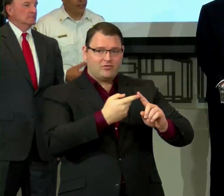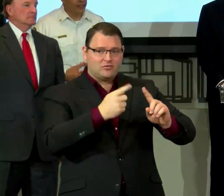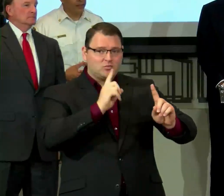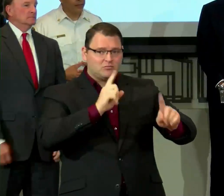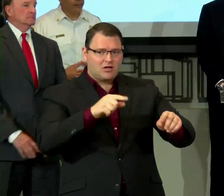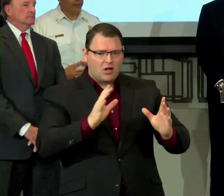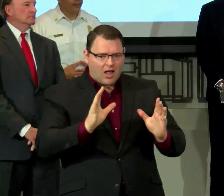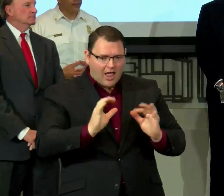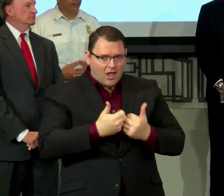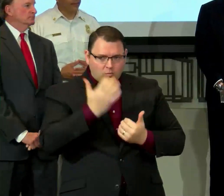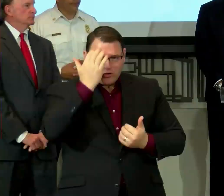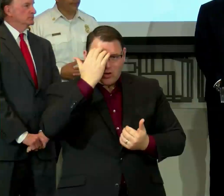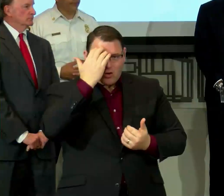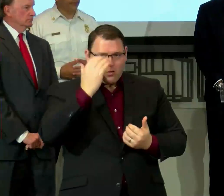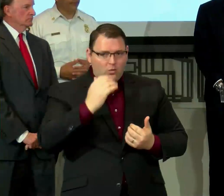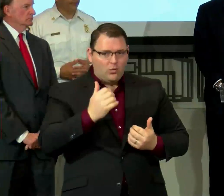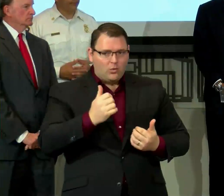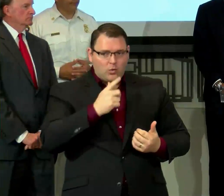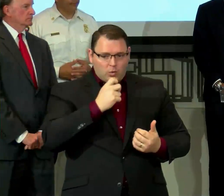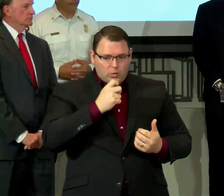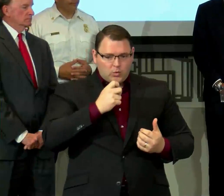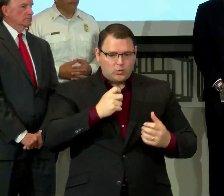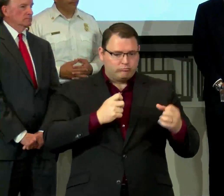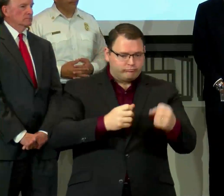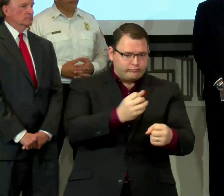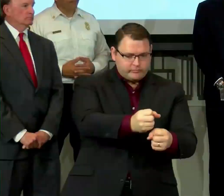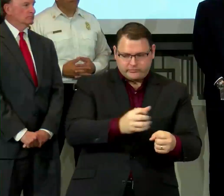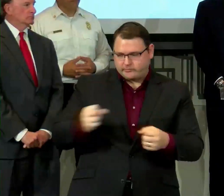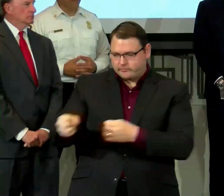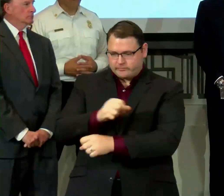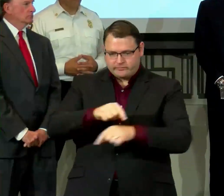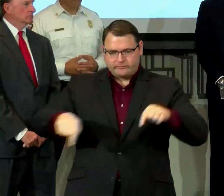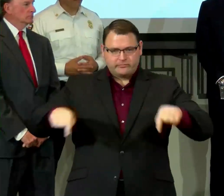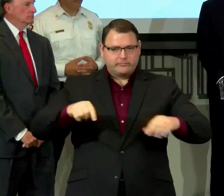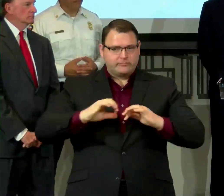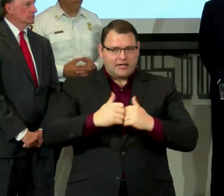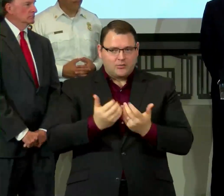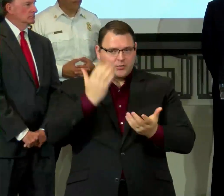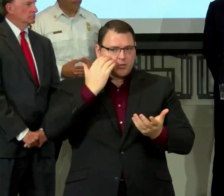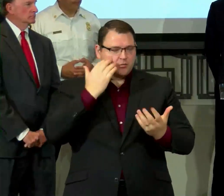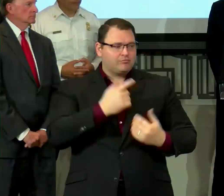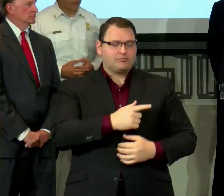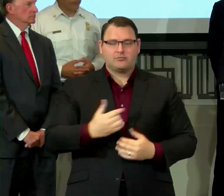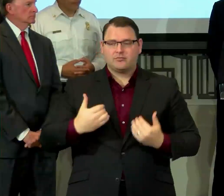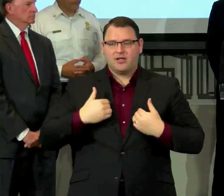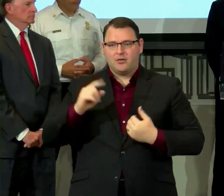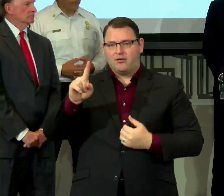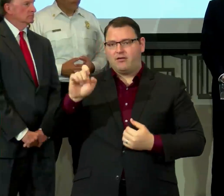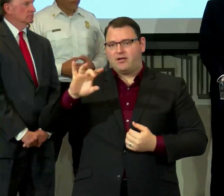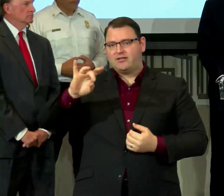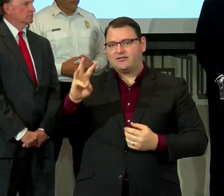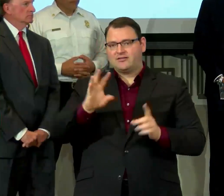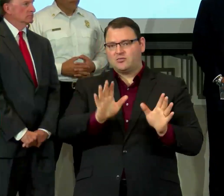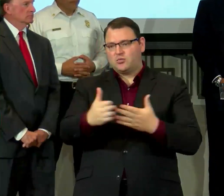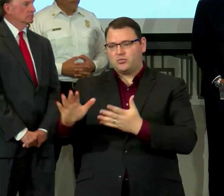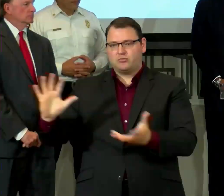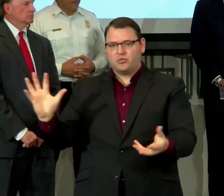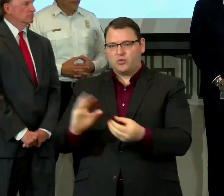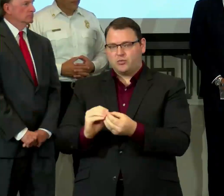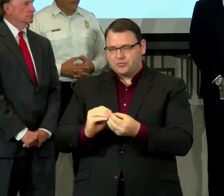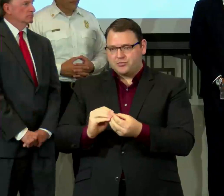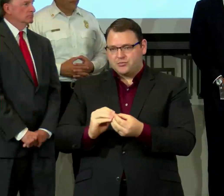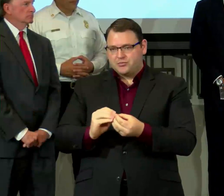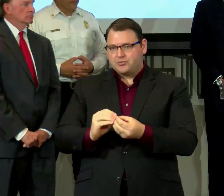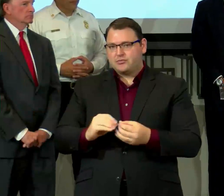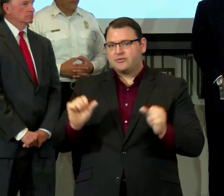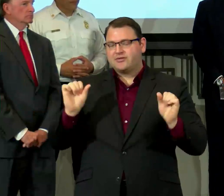who? Well, we've got today was 2, 186 rooms total. We can place, for example, for the homeless, we can put